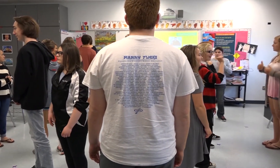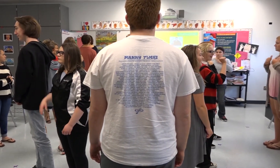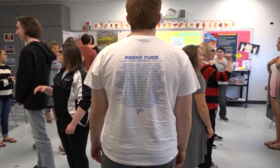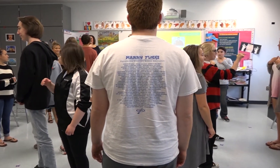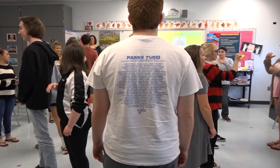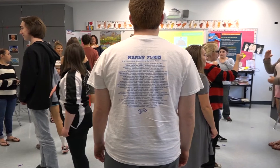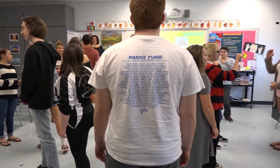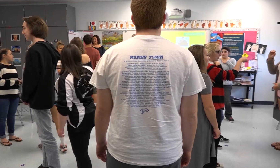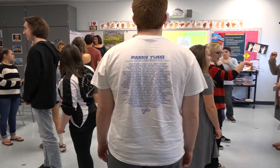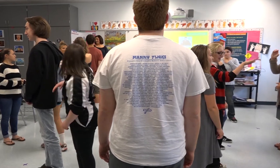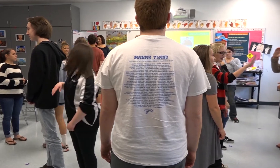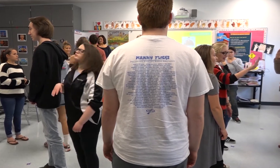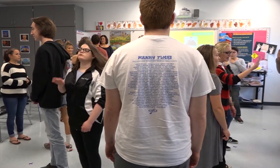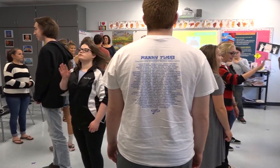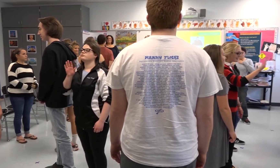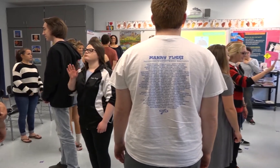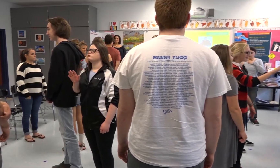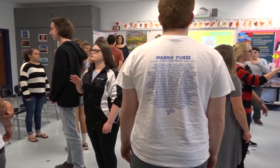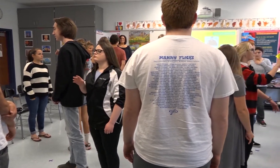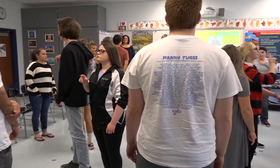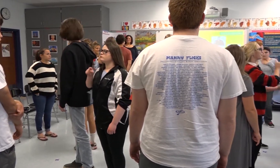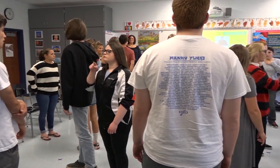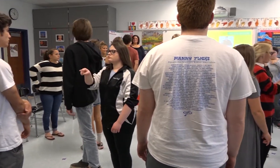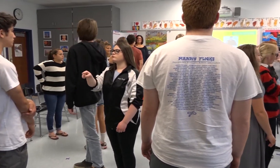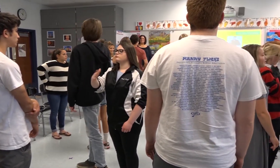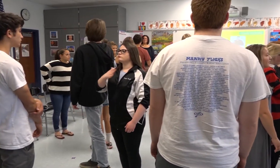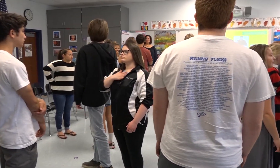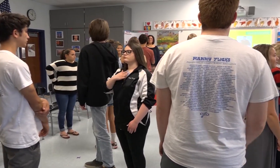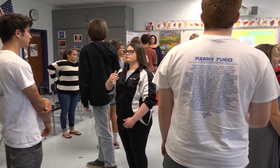Oh, Joe, you can come over and work with me. It's your lucky day.